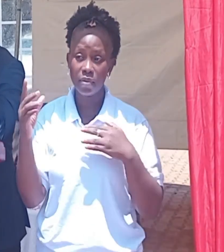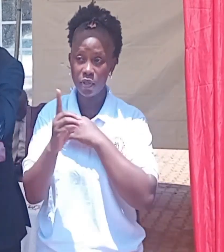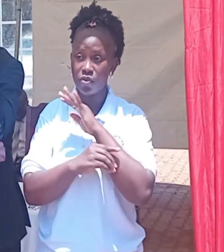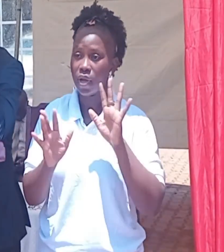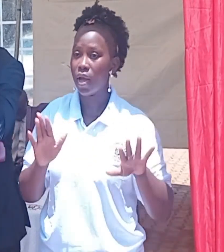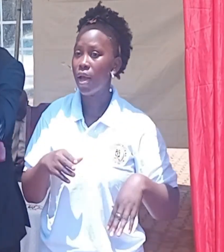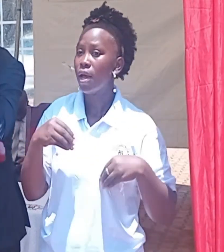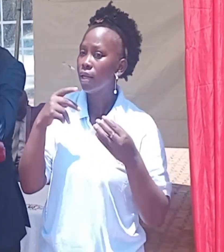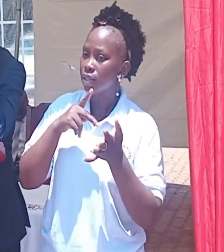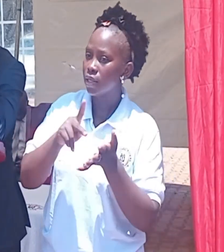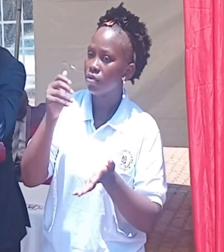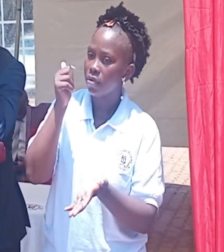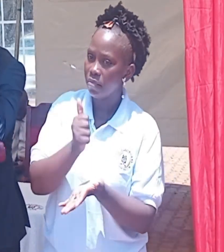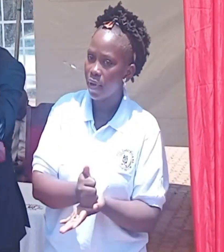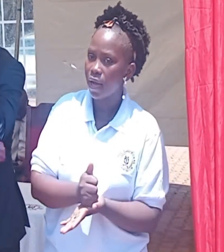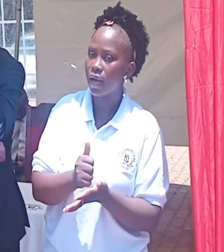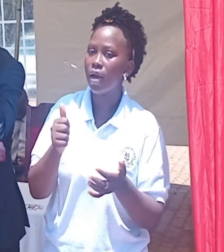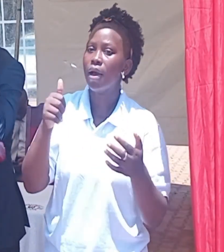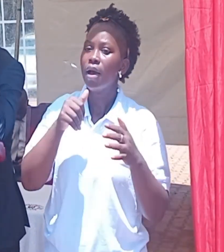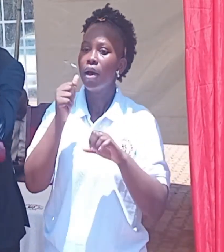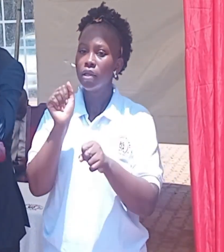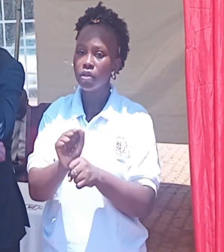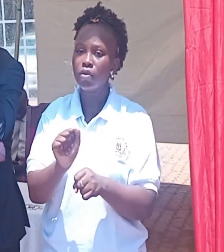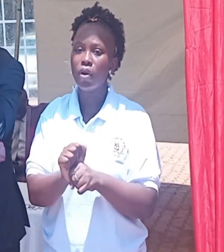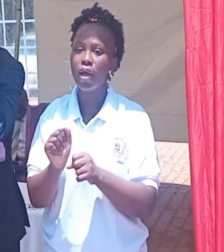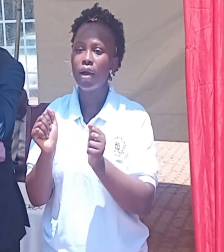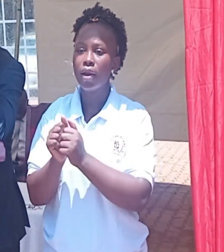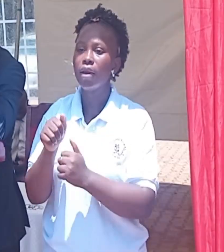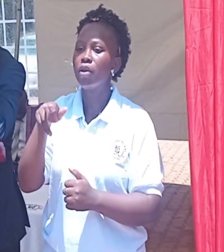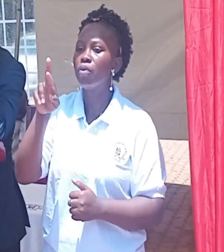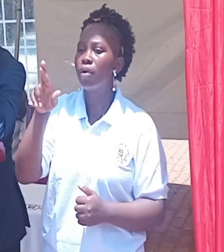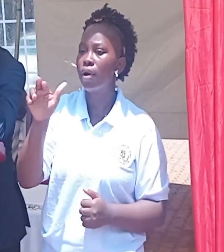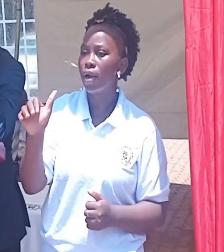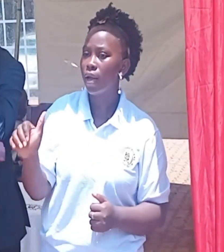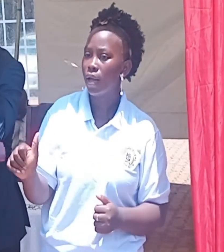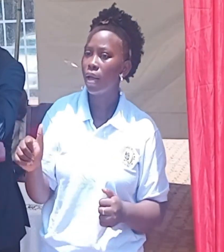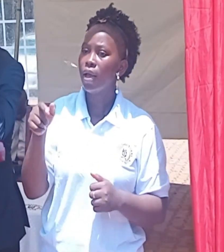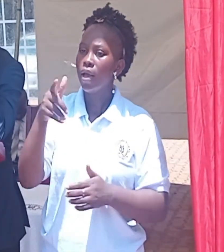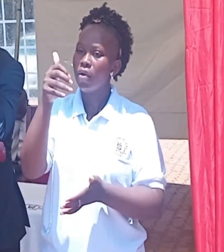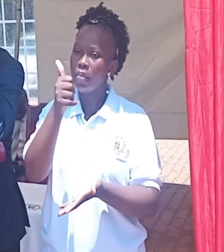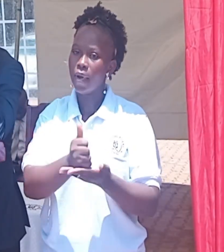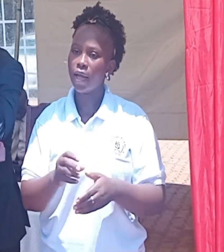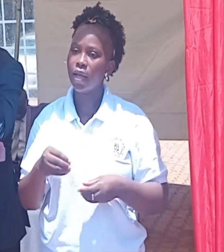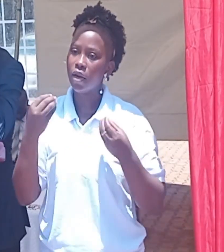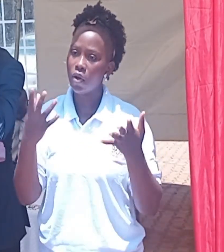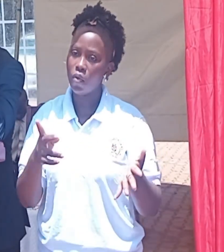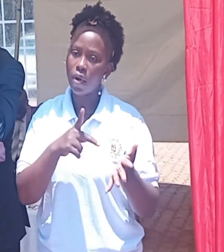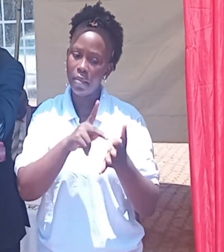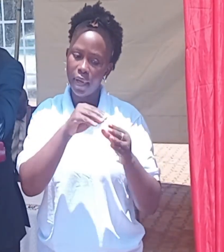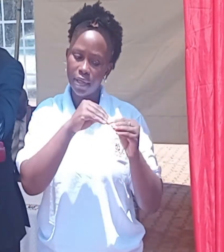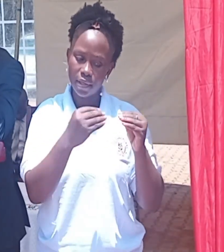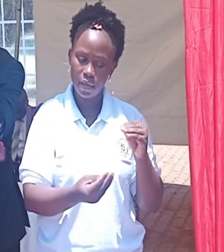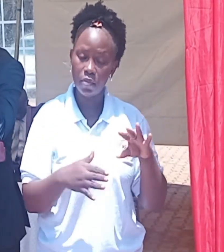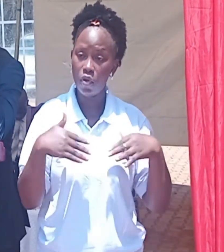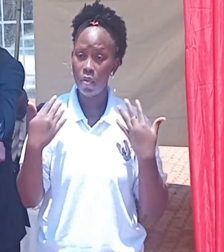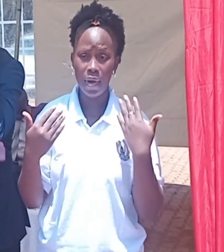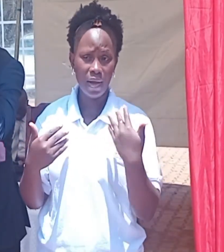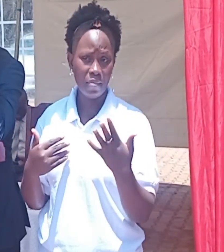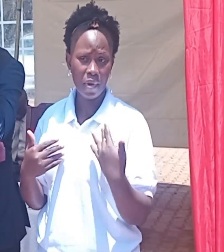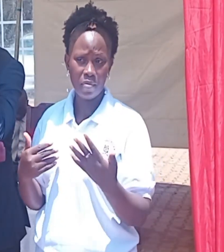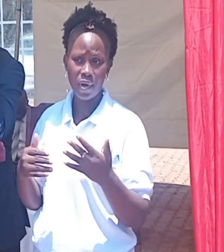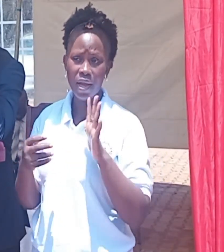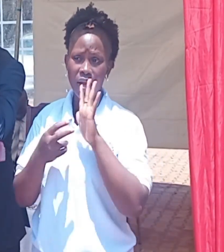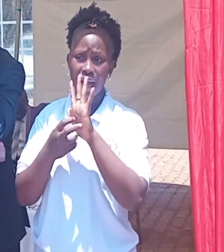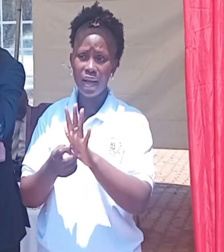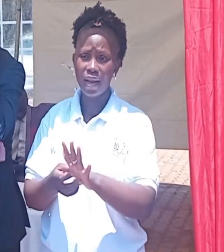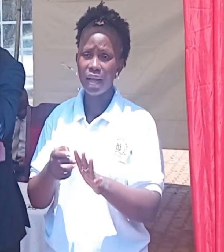banka ezikolagana na Uganda Revenue Authority. Kati banka egenda kuwa pay slip oba akapapula kakonga kalaga